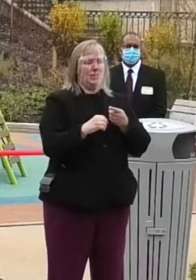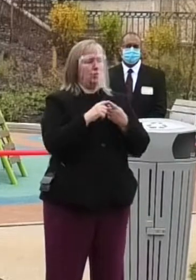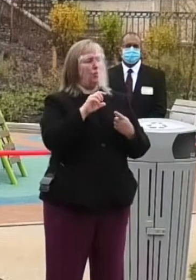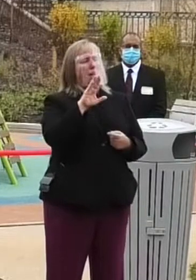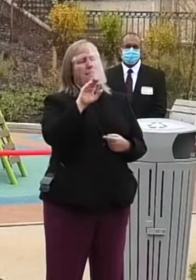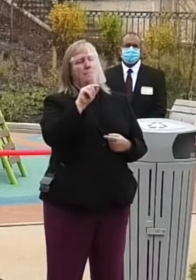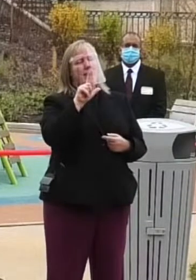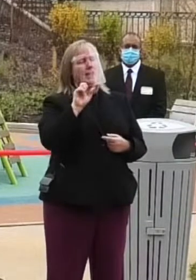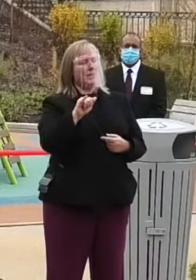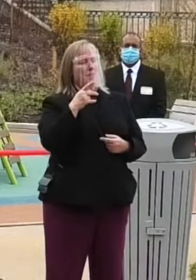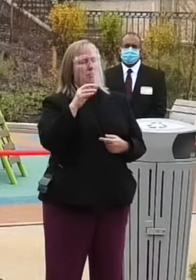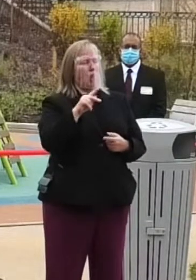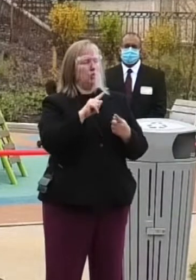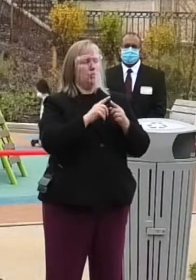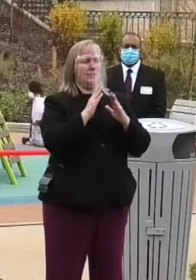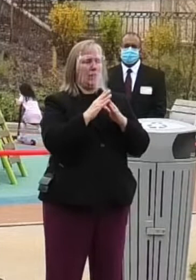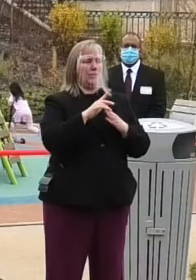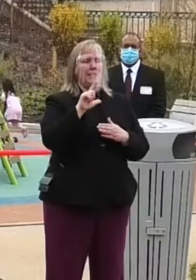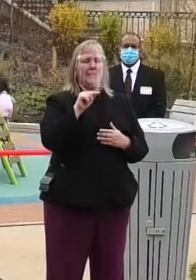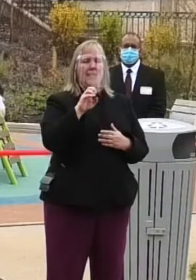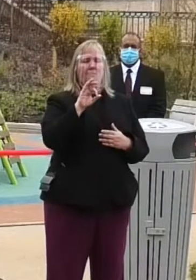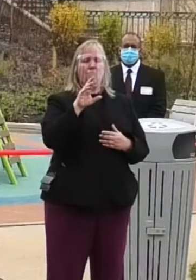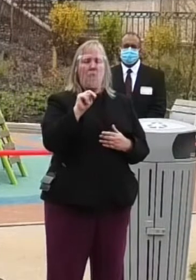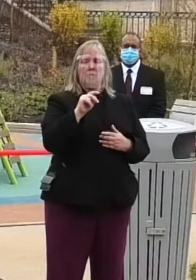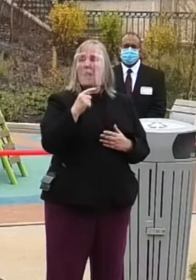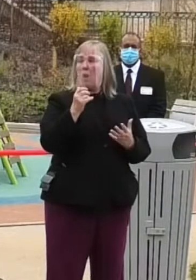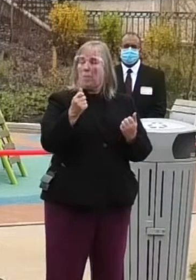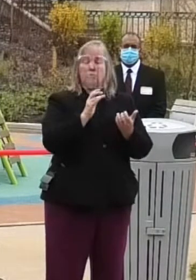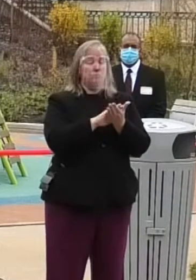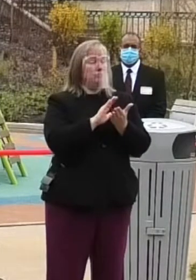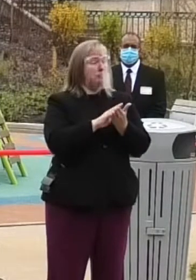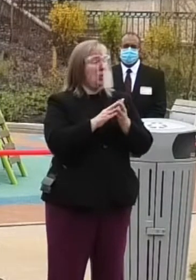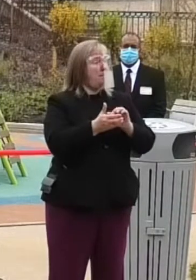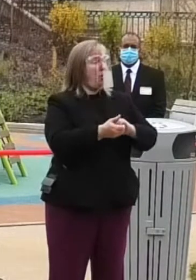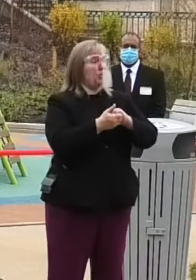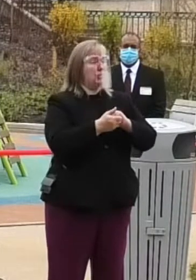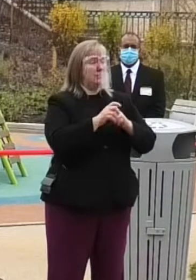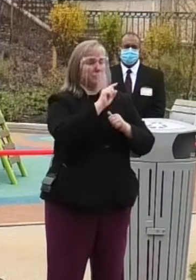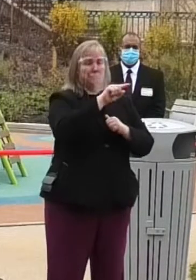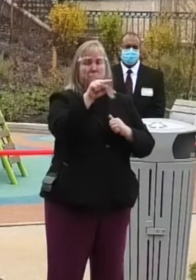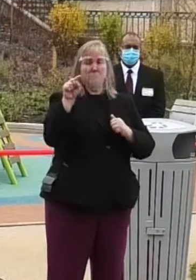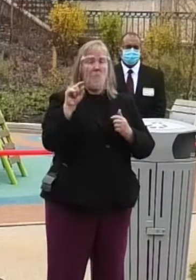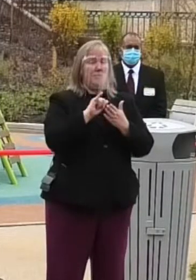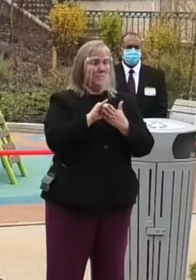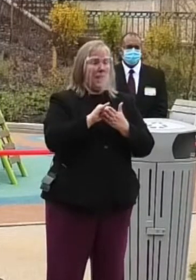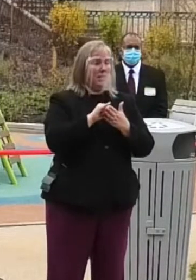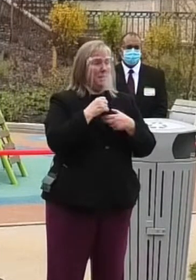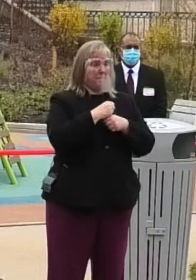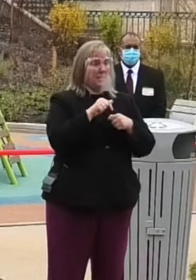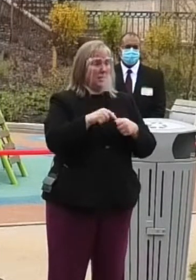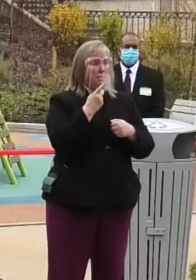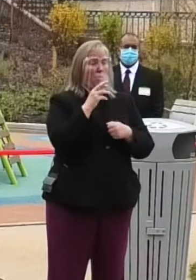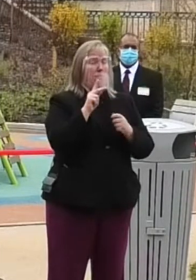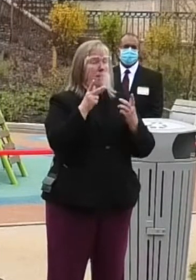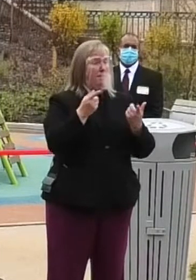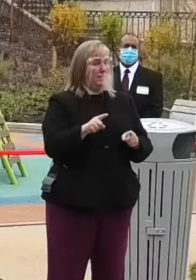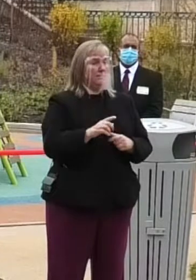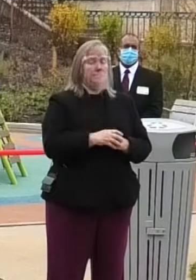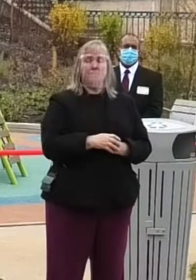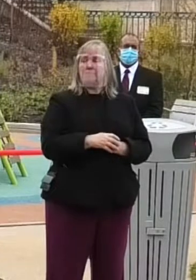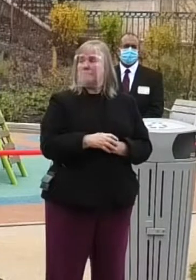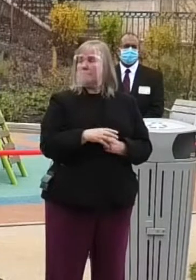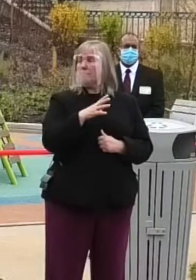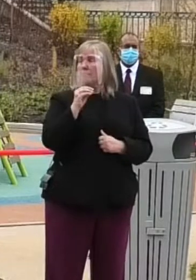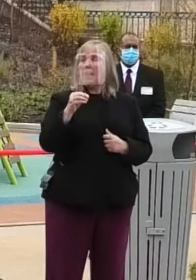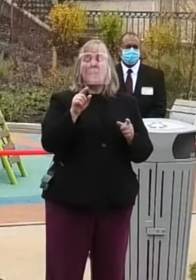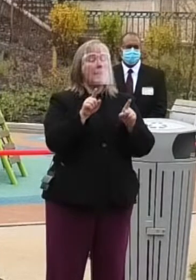the downtown lakefront. I want to commend the partnerships that brought about this park.